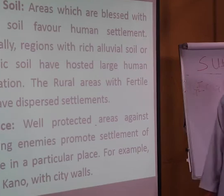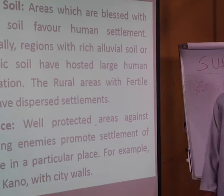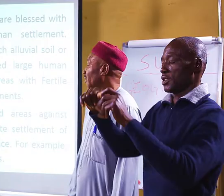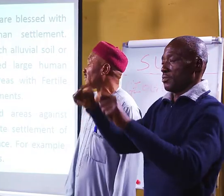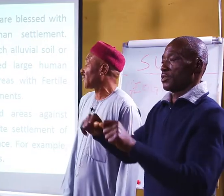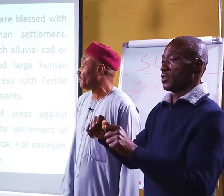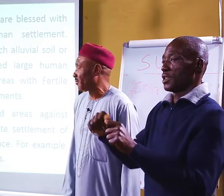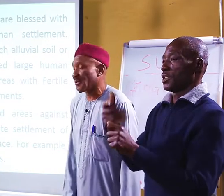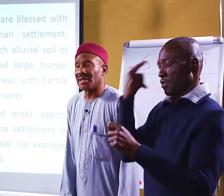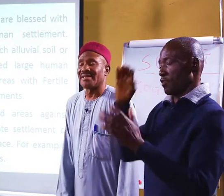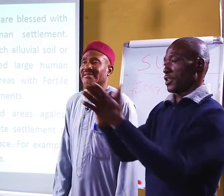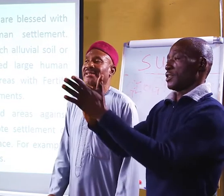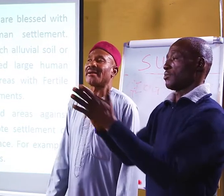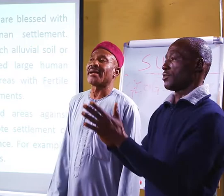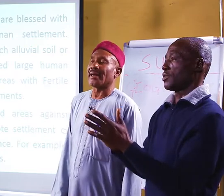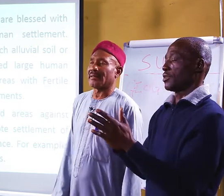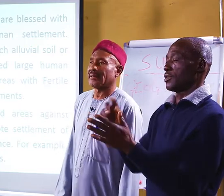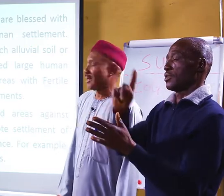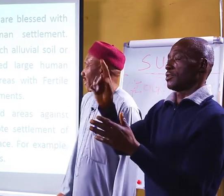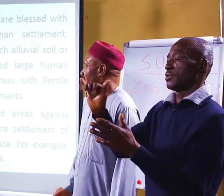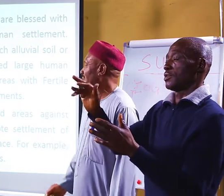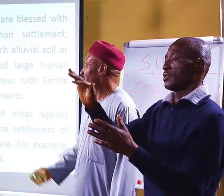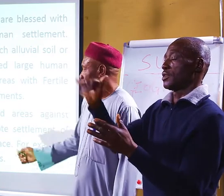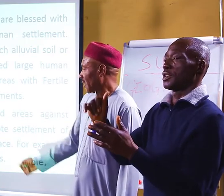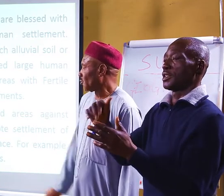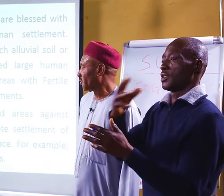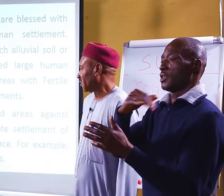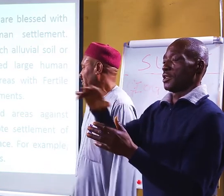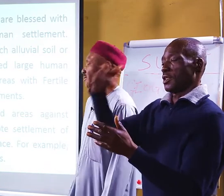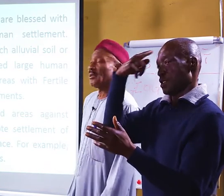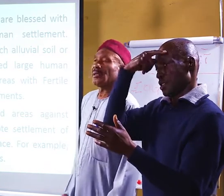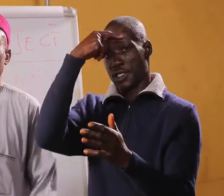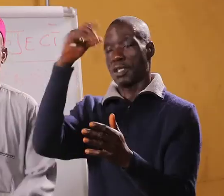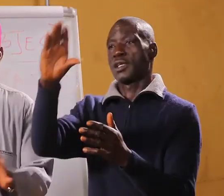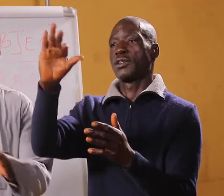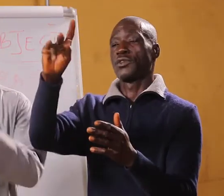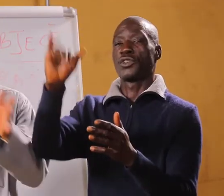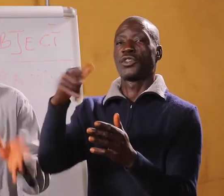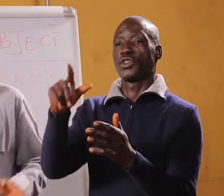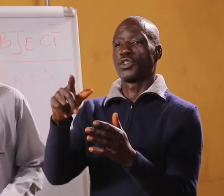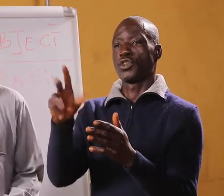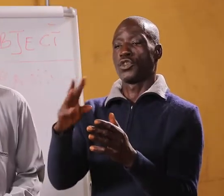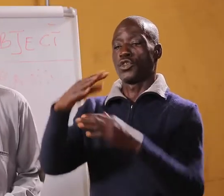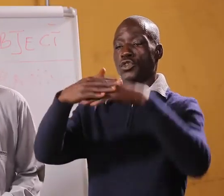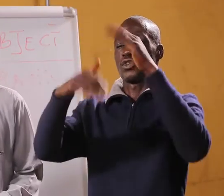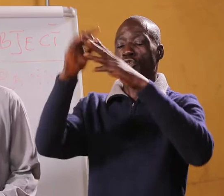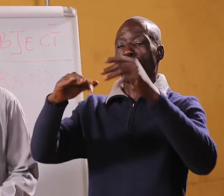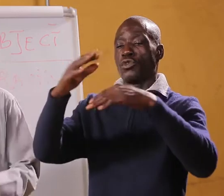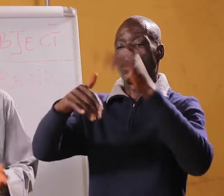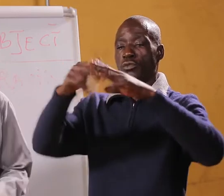place. For example, Zaria and Kano City, the wall built around